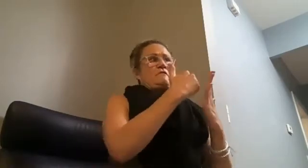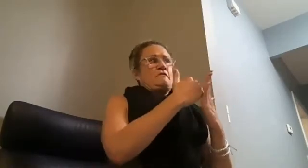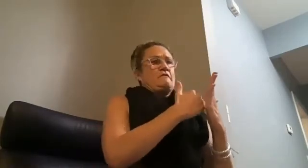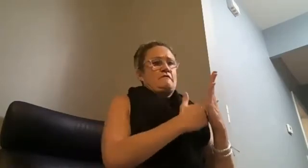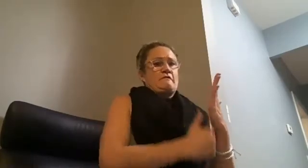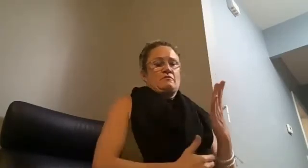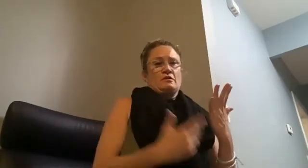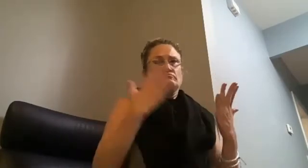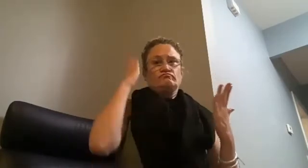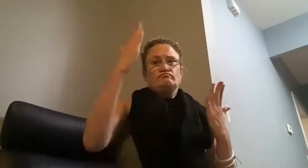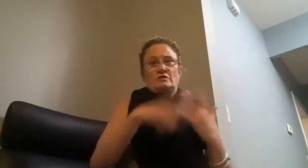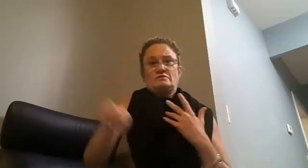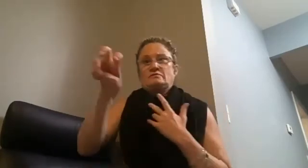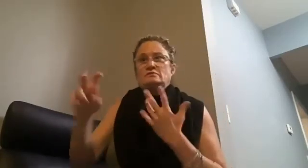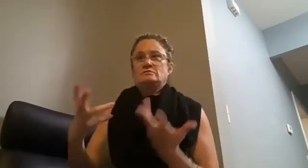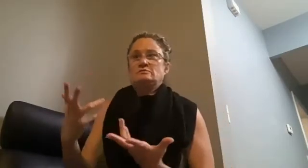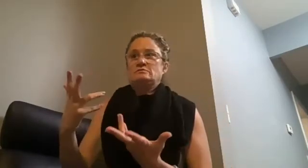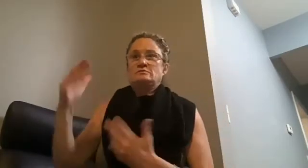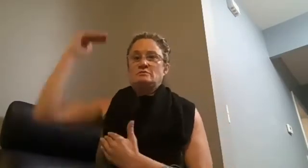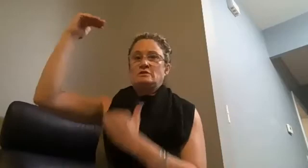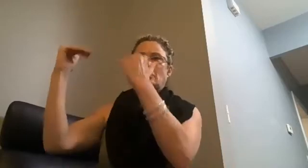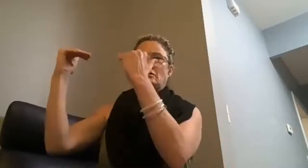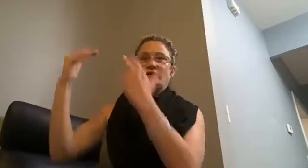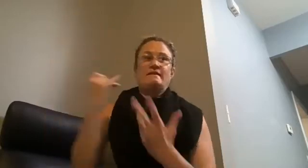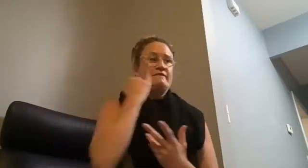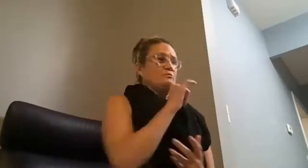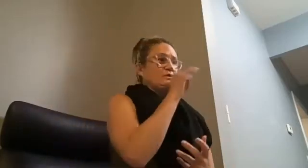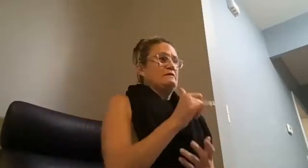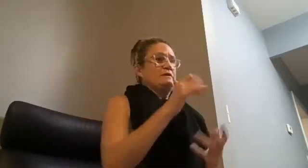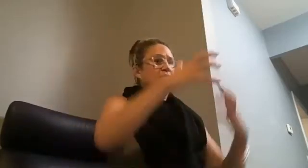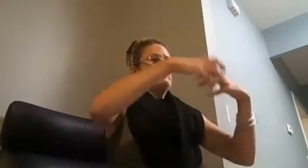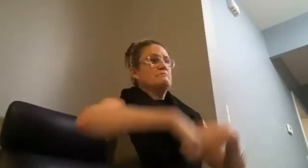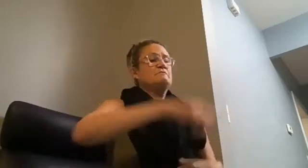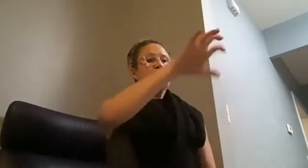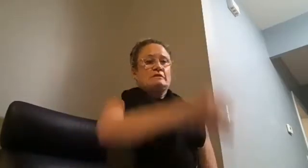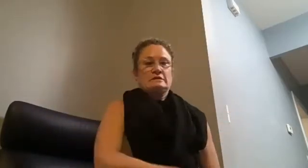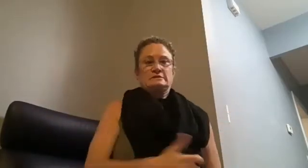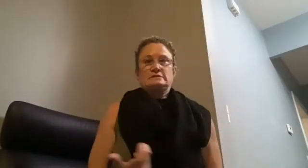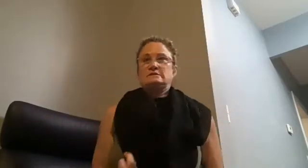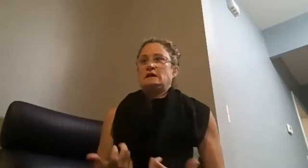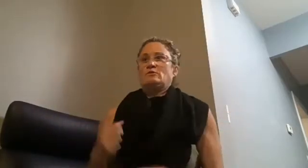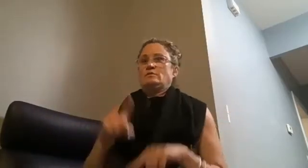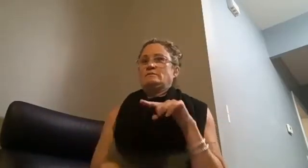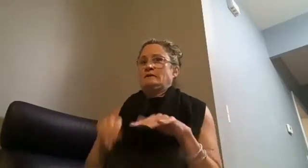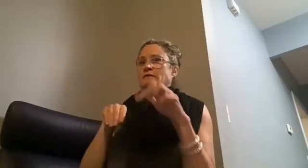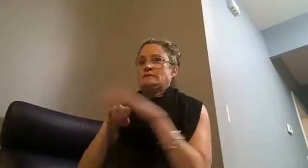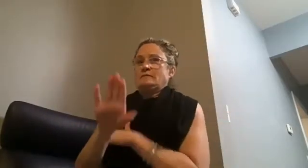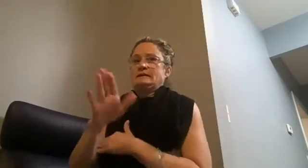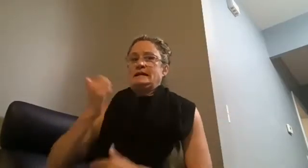adulthood. And if it had not been expunged, I literally would not be your speaker because I wouldn't even have been allowed to come into Canada. That's one of those things that would have